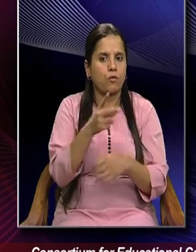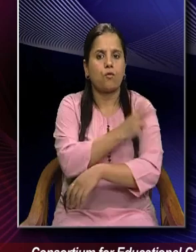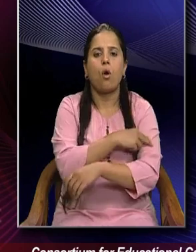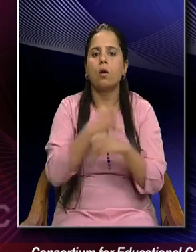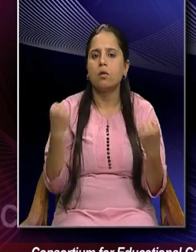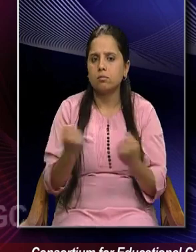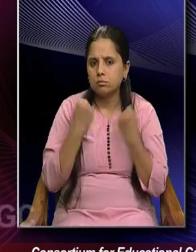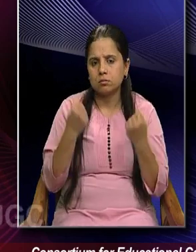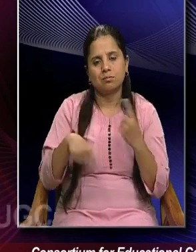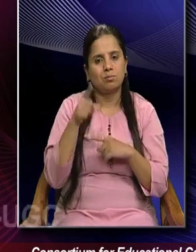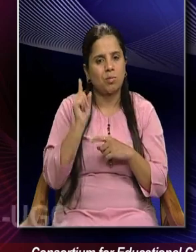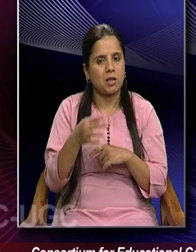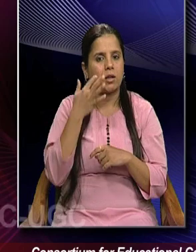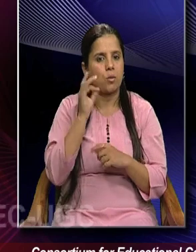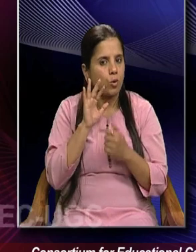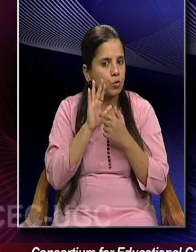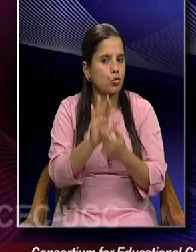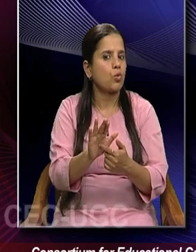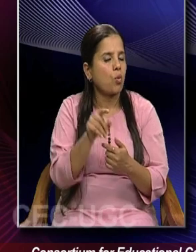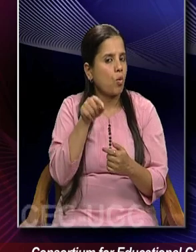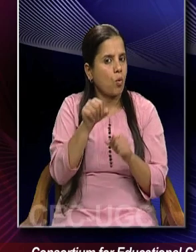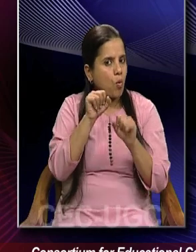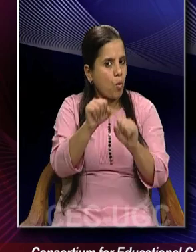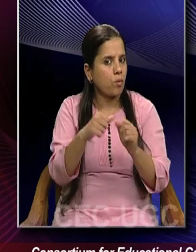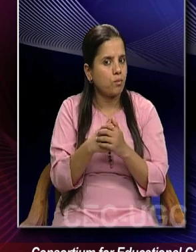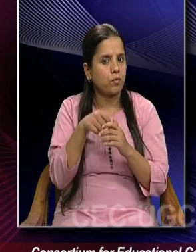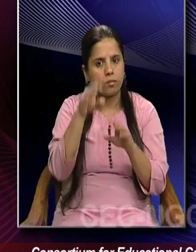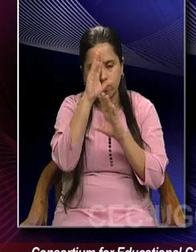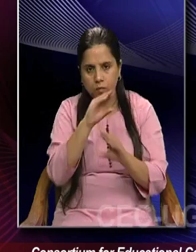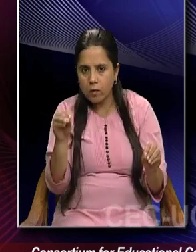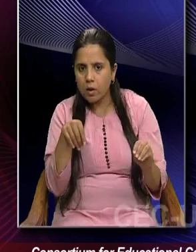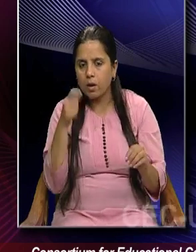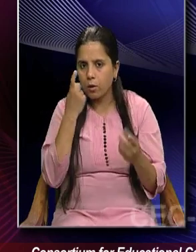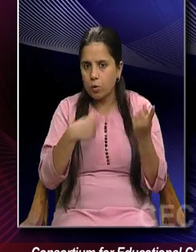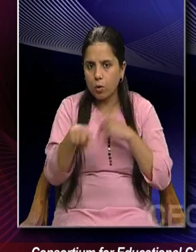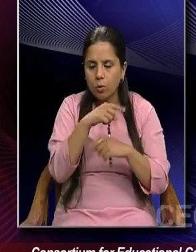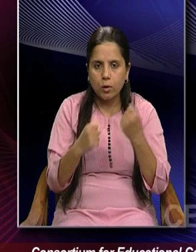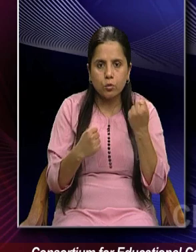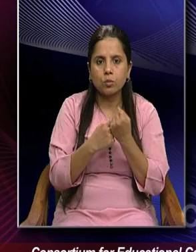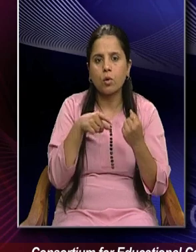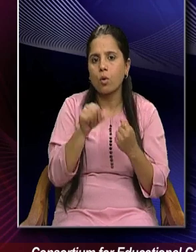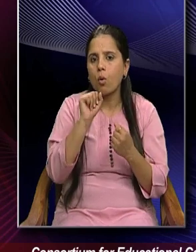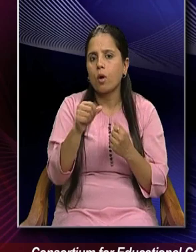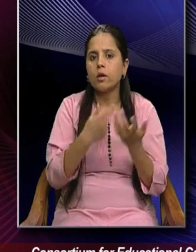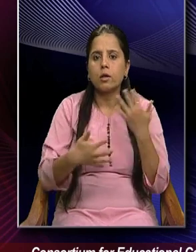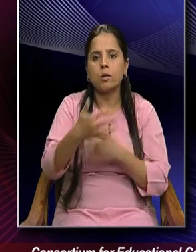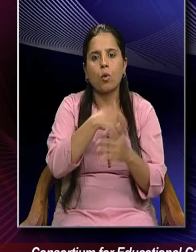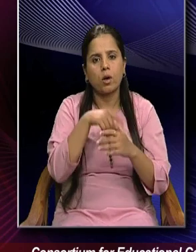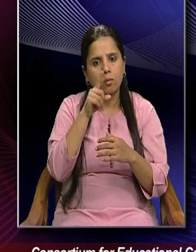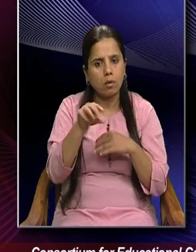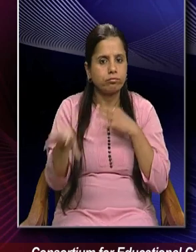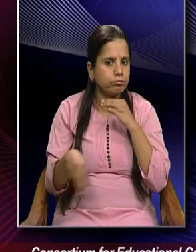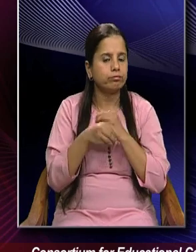efforts must be highlighted in your relief and humanitarian aid under your reporting segments.